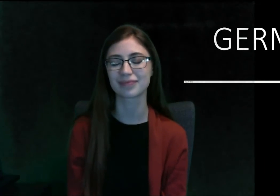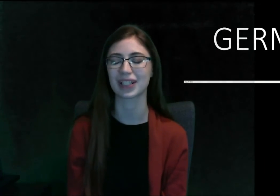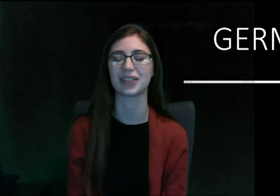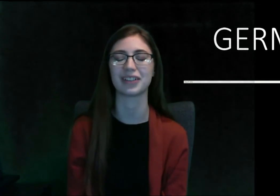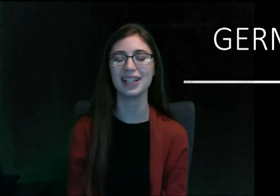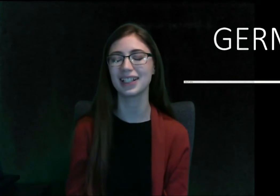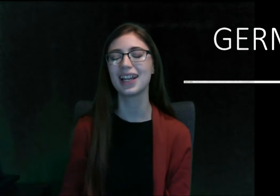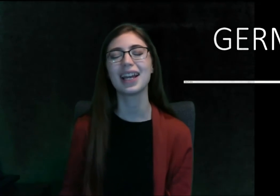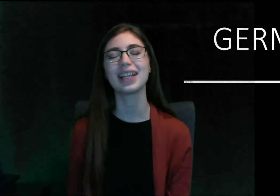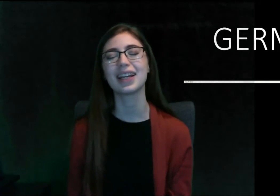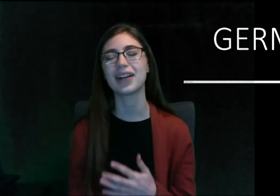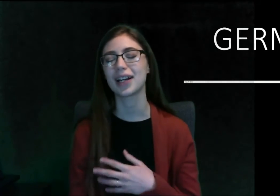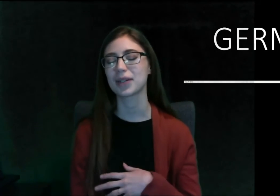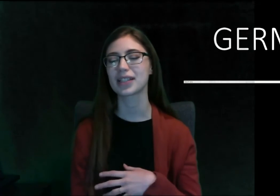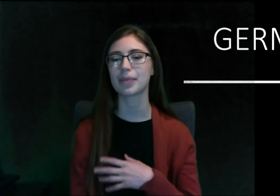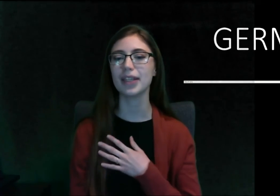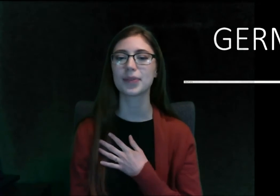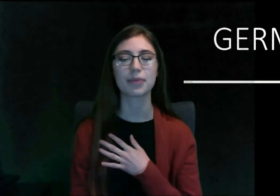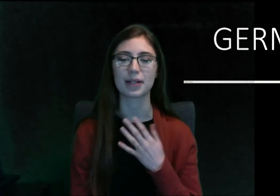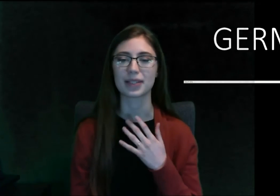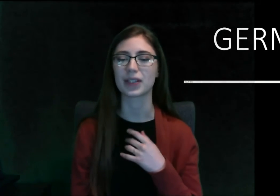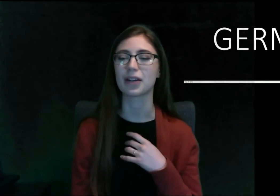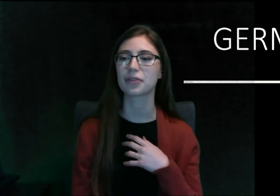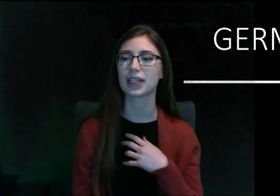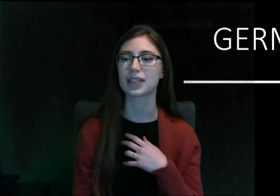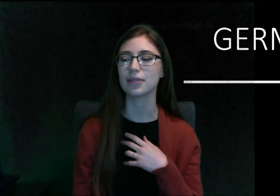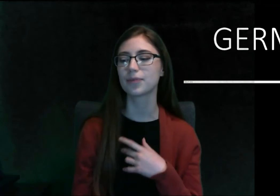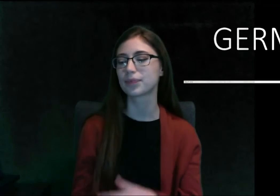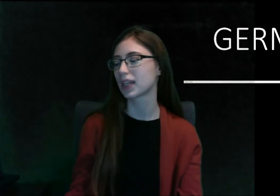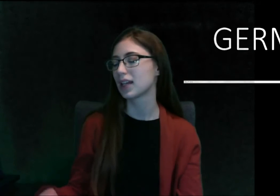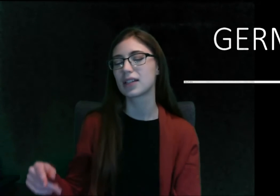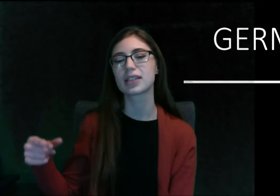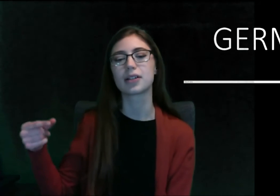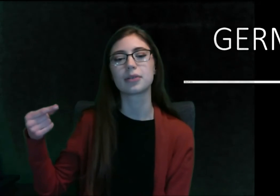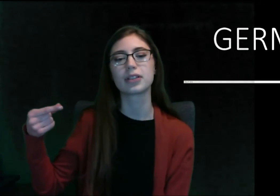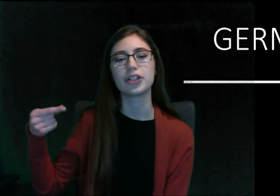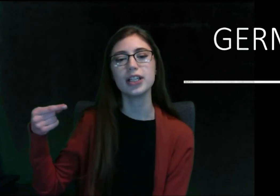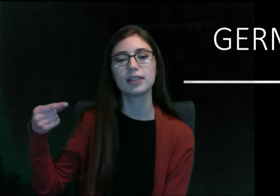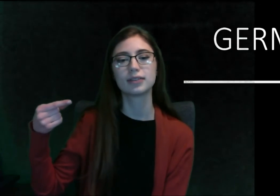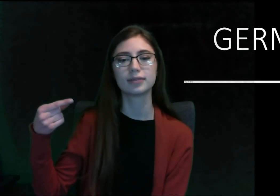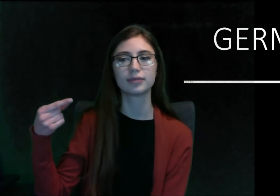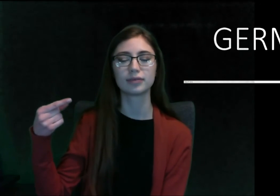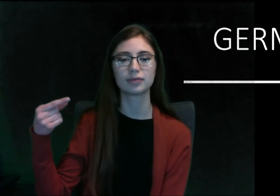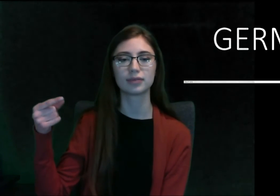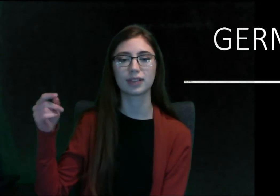All right. And now I'm going to spell it. You can pause the video if you need to. So G,